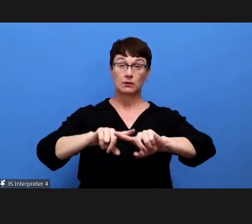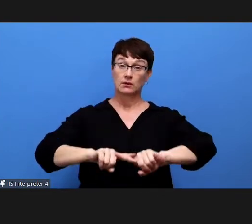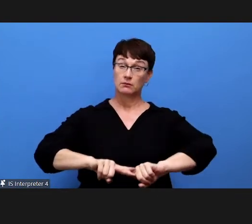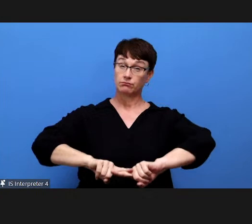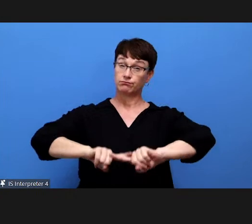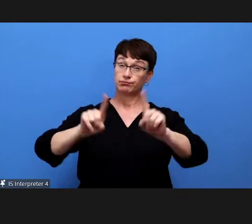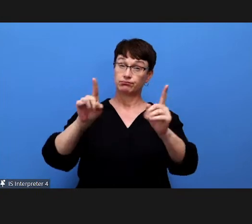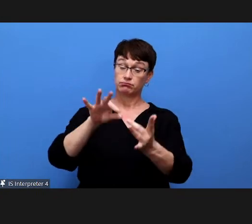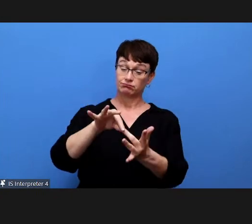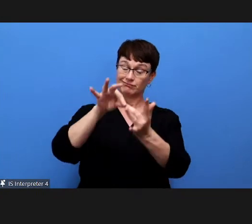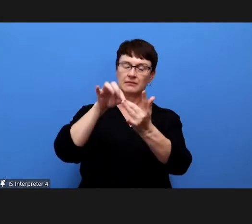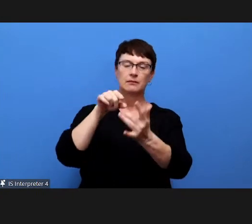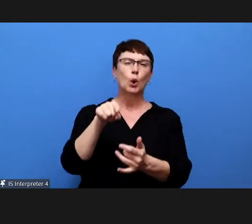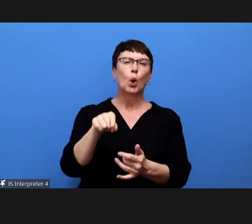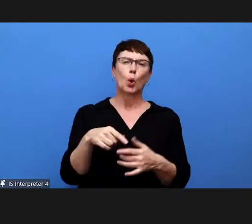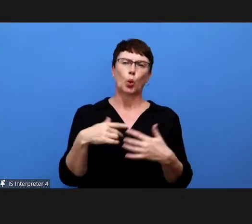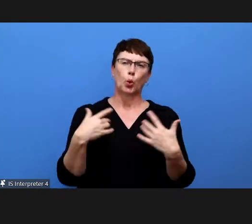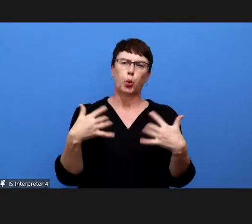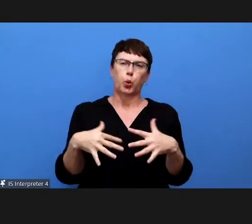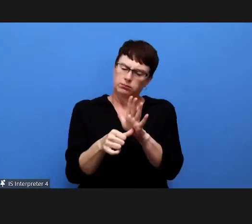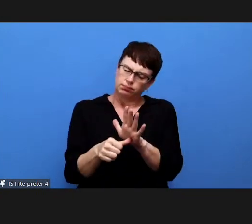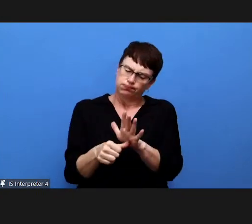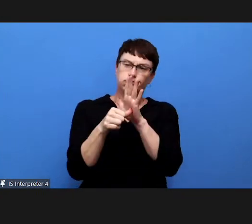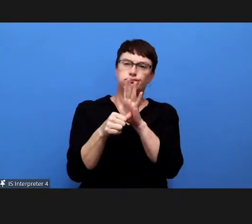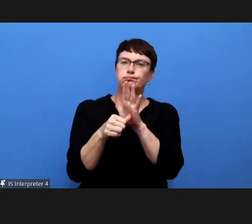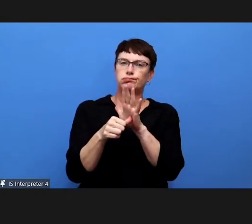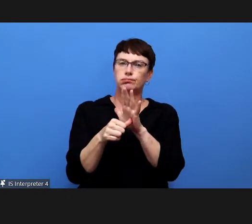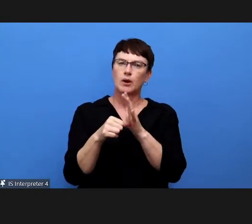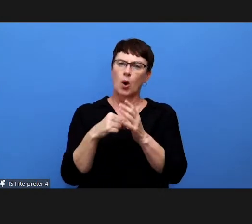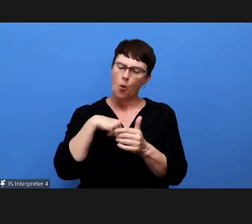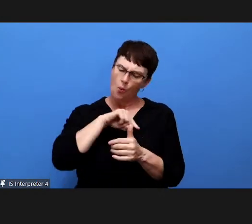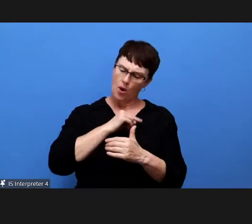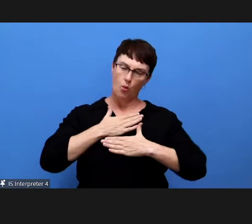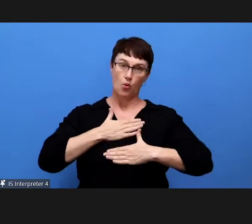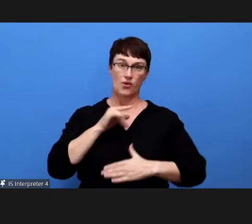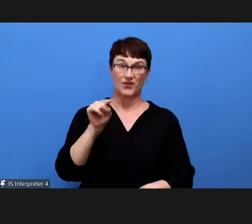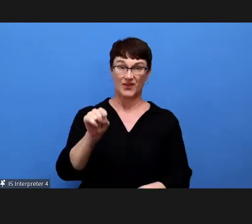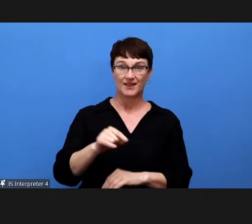data policies. We believe that